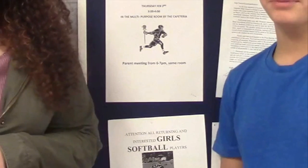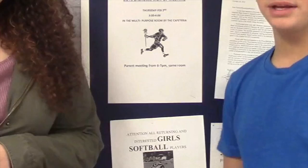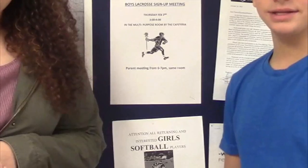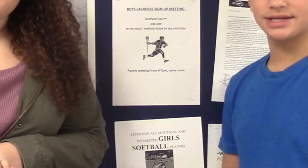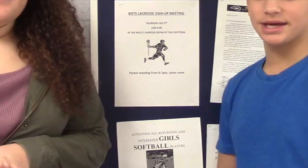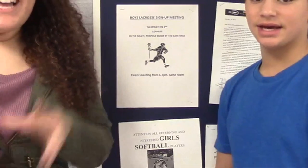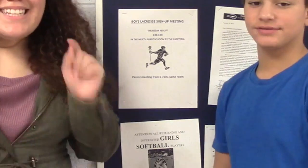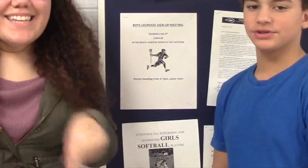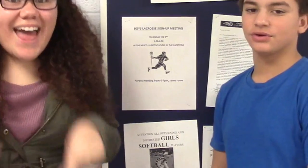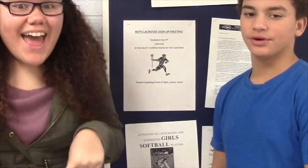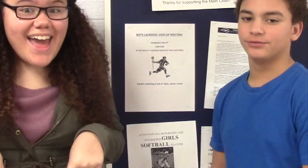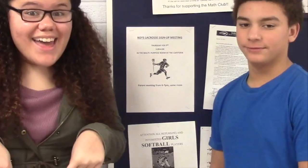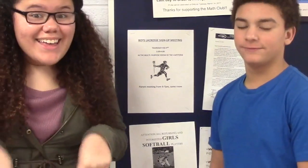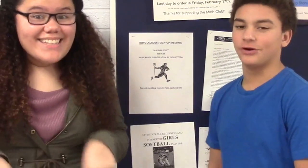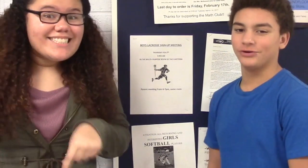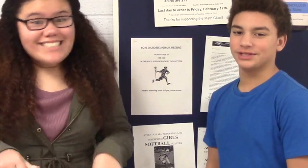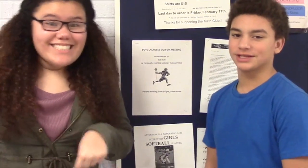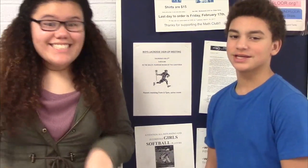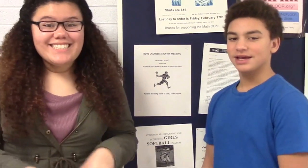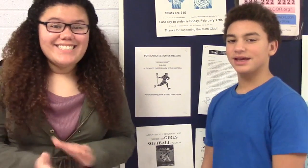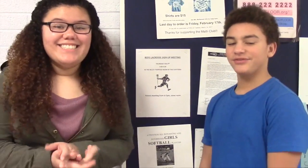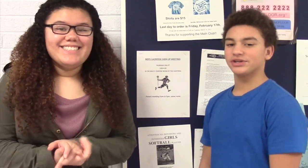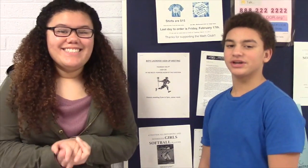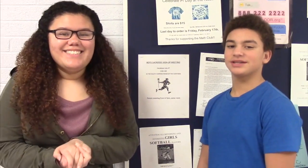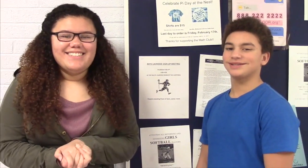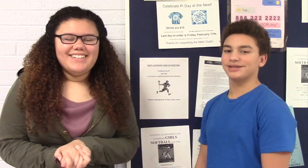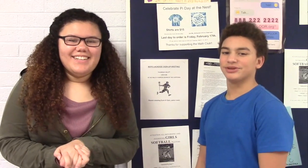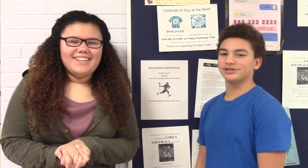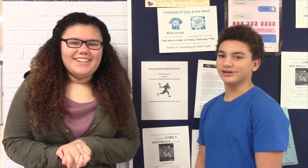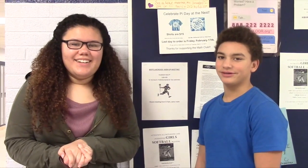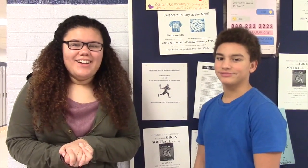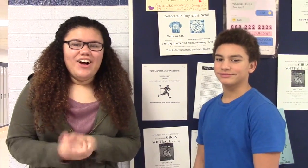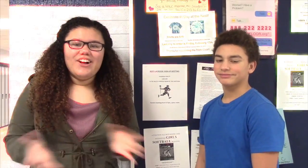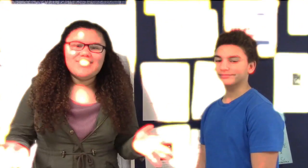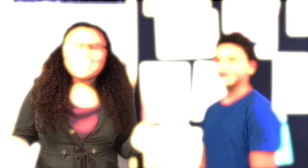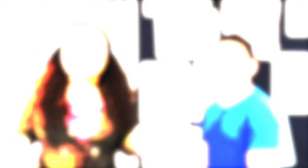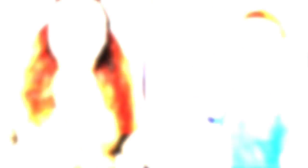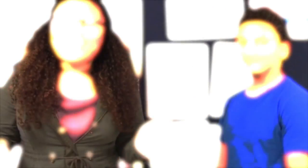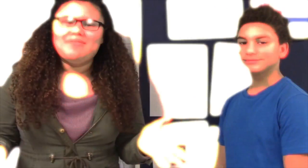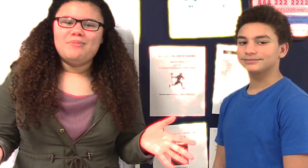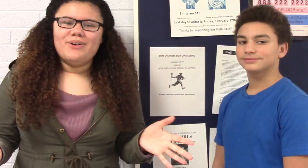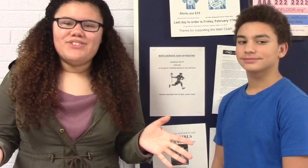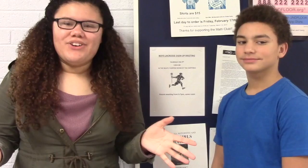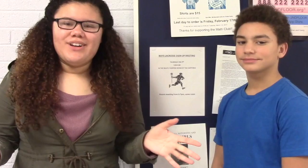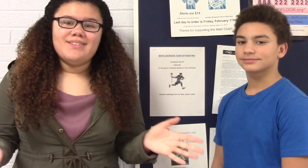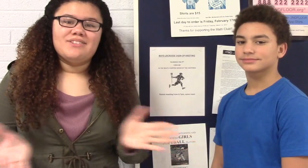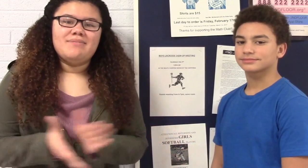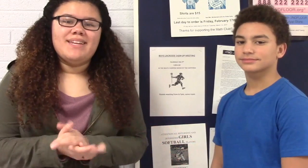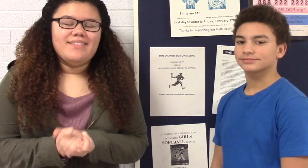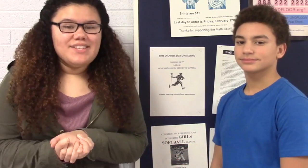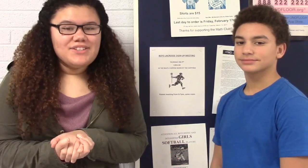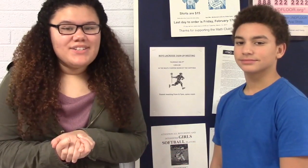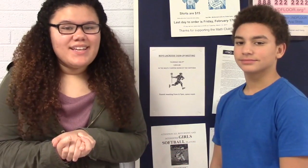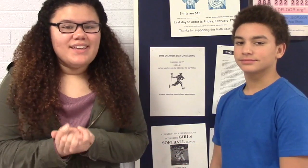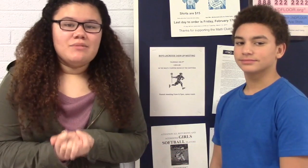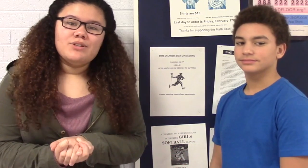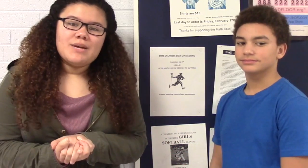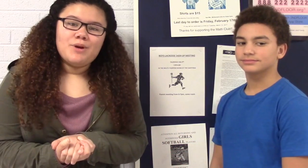meeting today after school in room 406. If interested, see Mr. Hearn. Also, let's not forget about boys lacrosse. There's a meeting this Thursday in the multipurpose